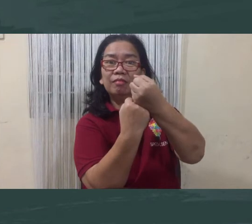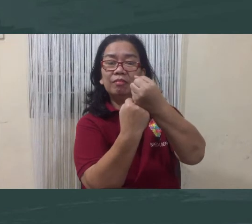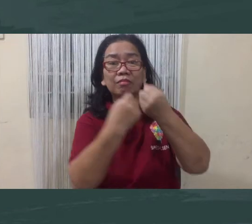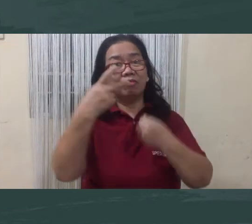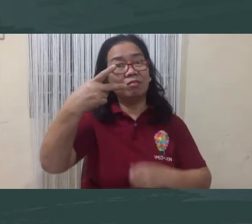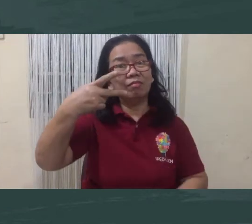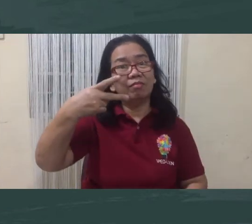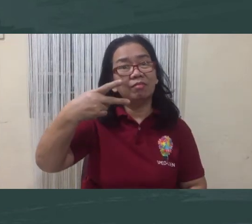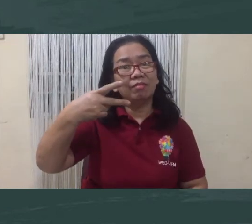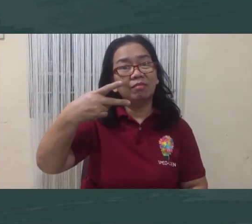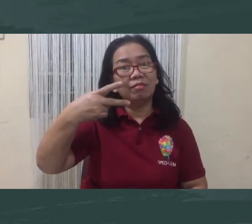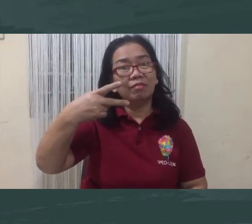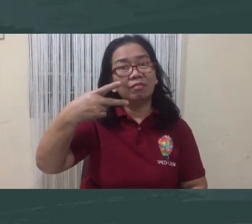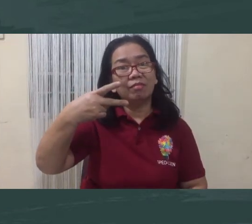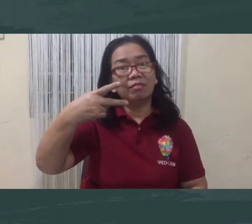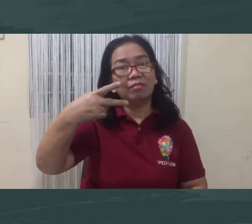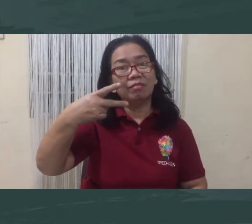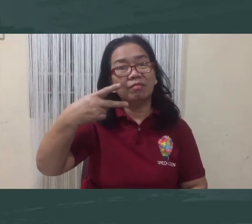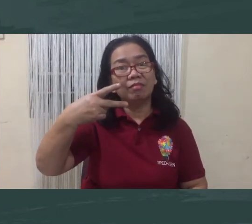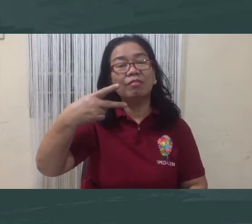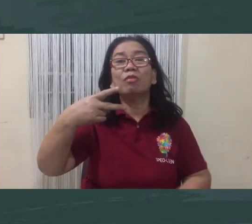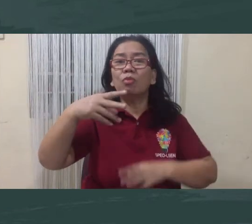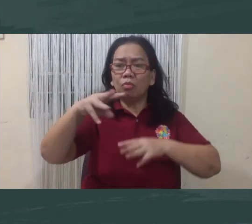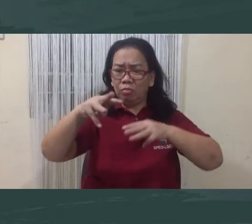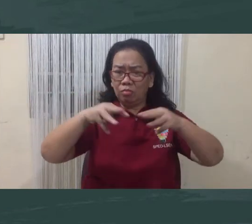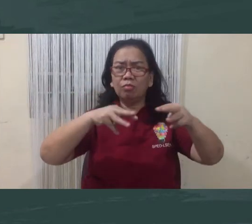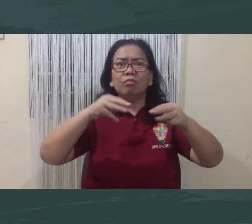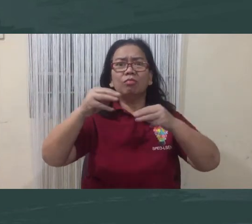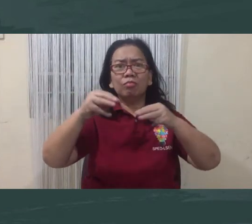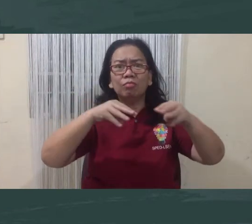Number 2, facilitation of movement.